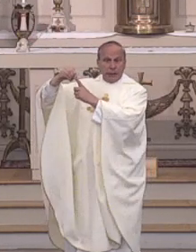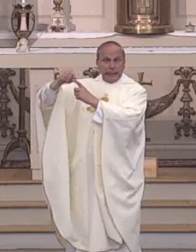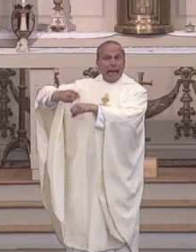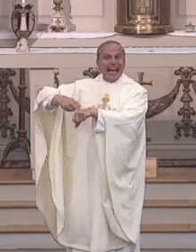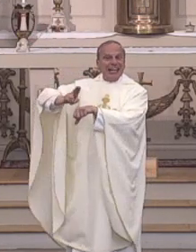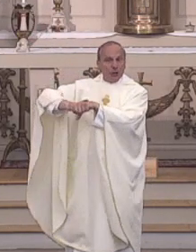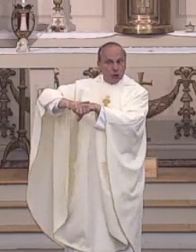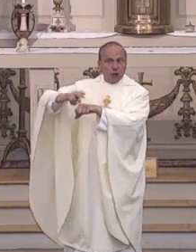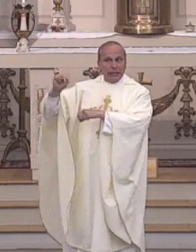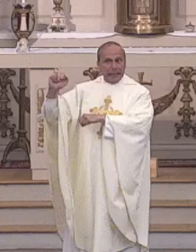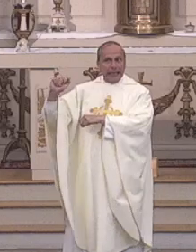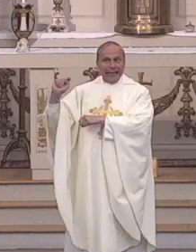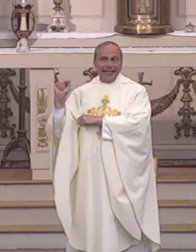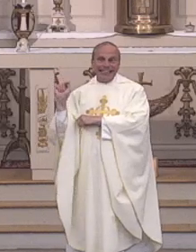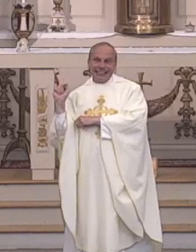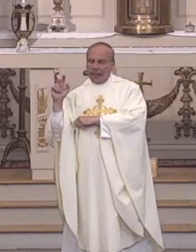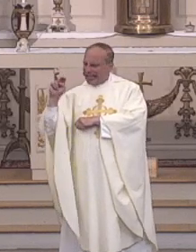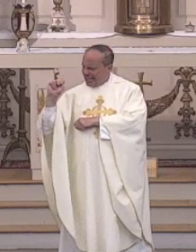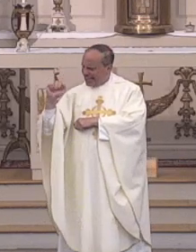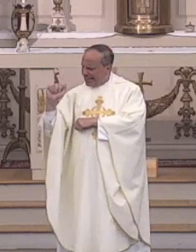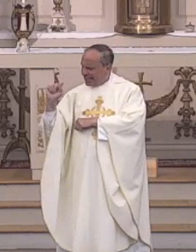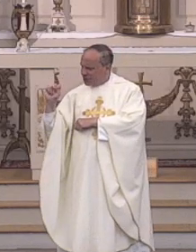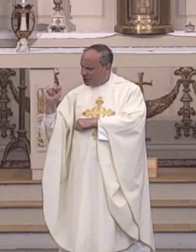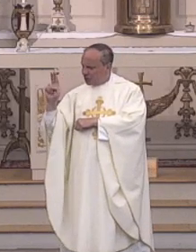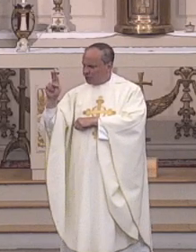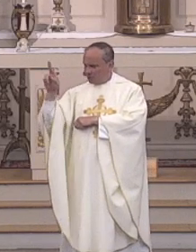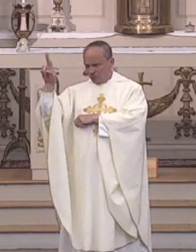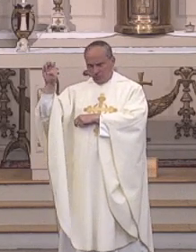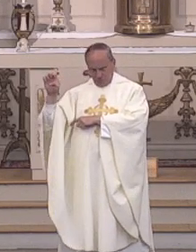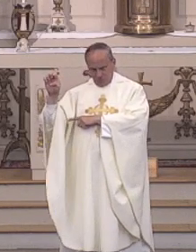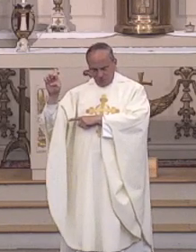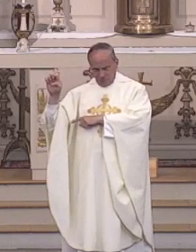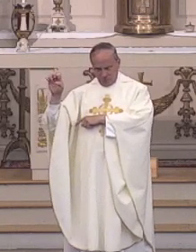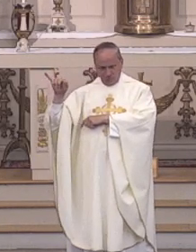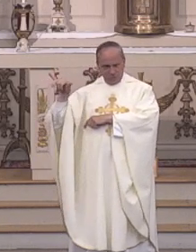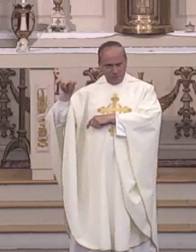Giraffes have a special nature.